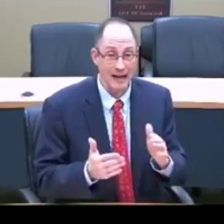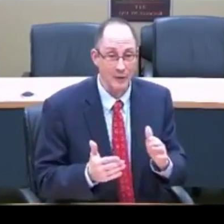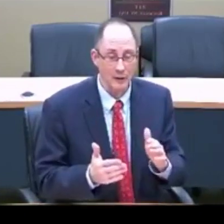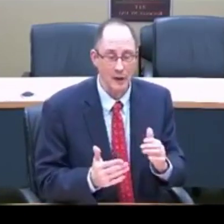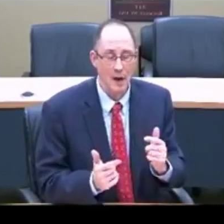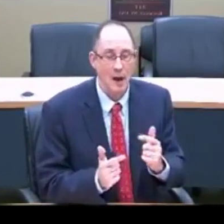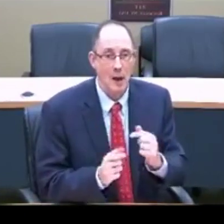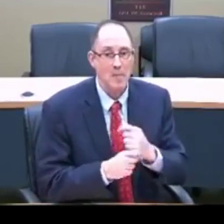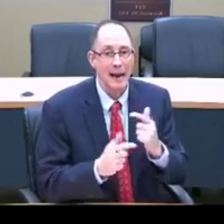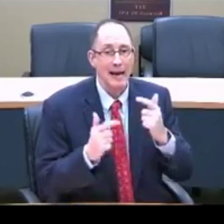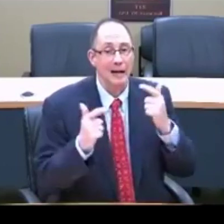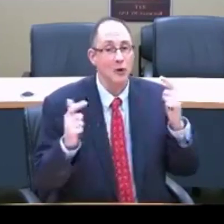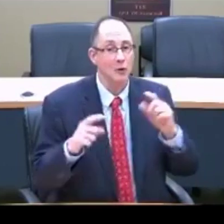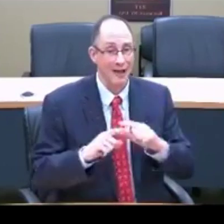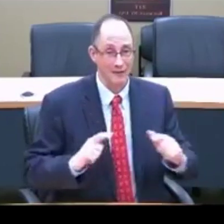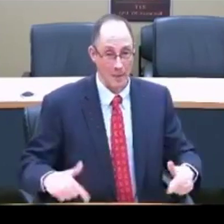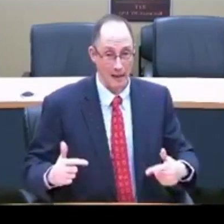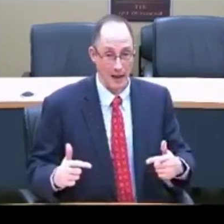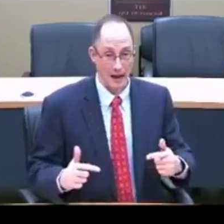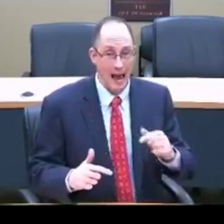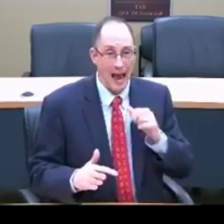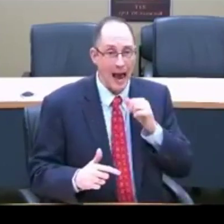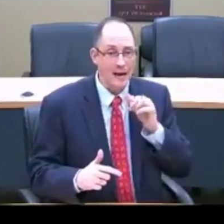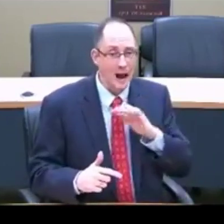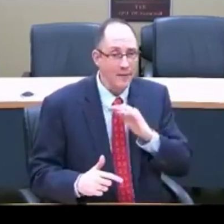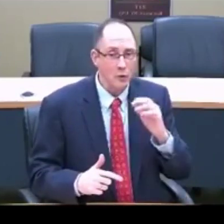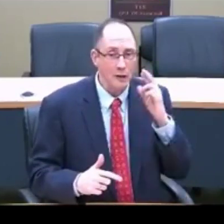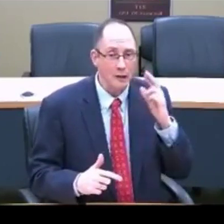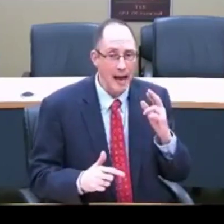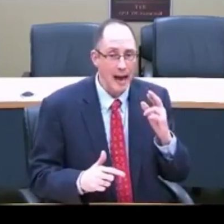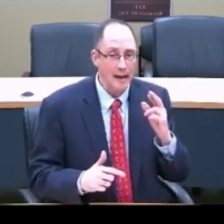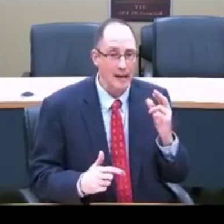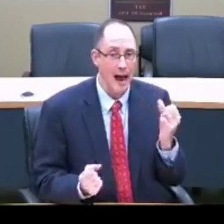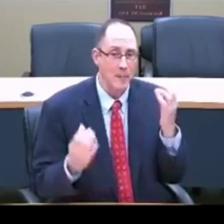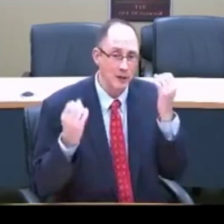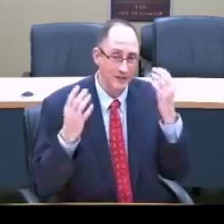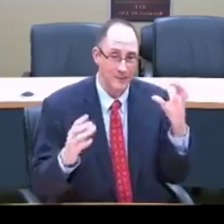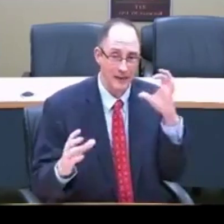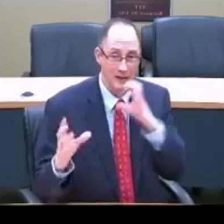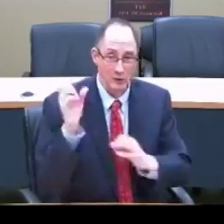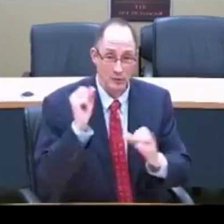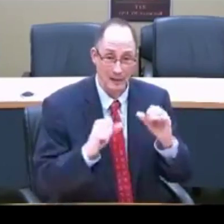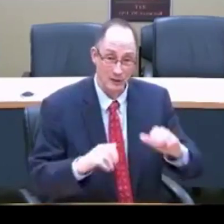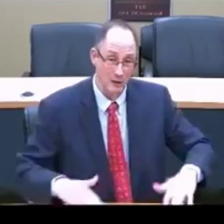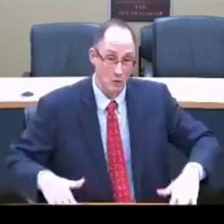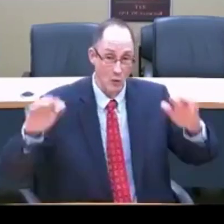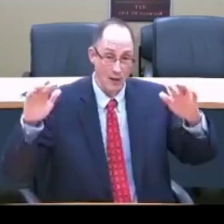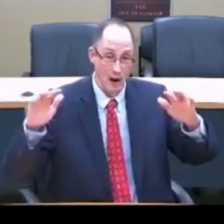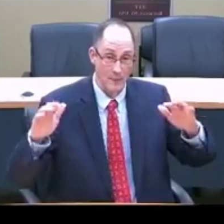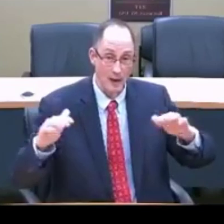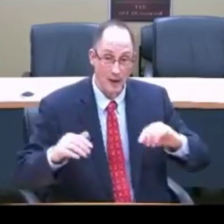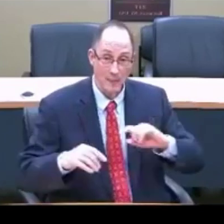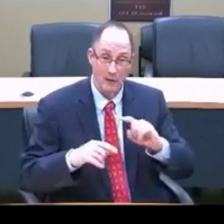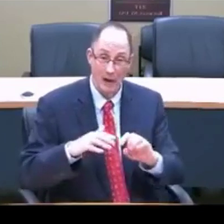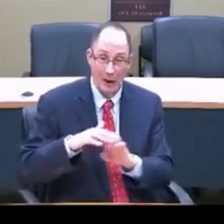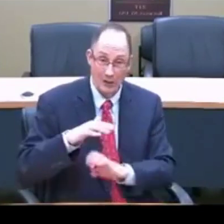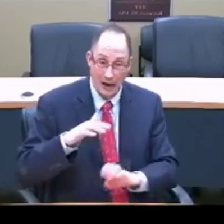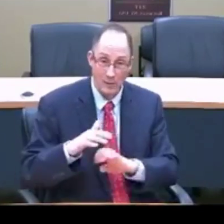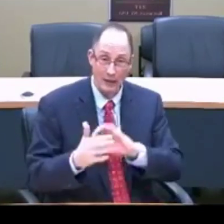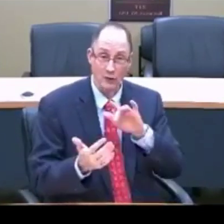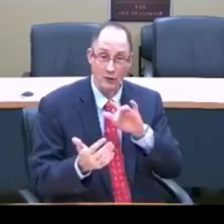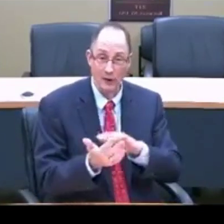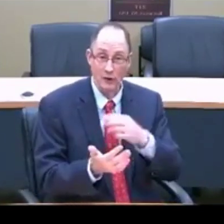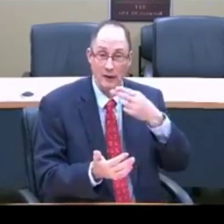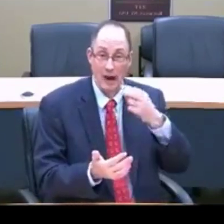language made a huge difference in my life. I never realized how much information I was missing growing up. Because when I was in